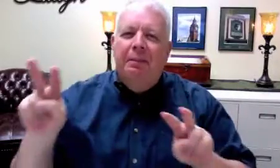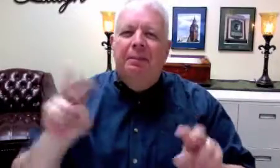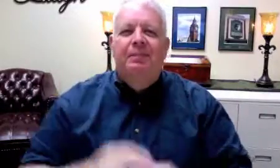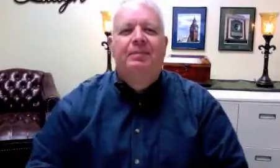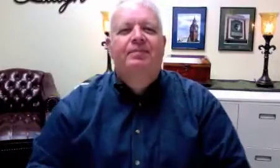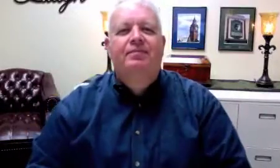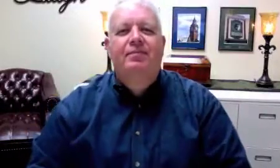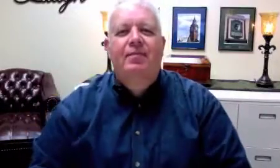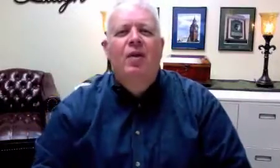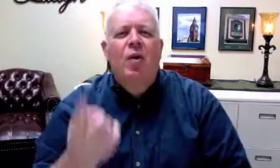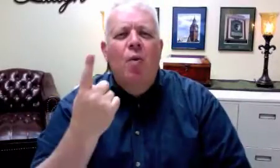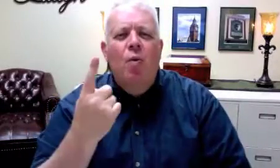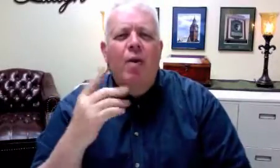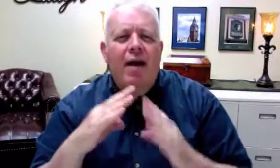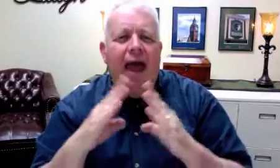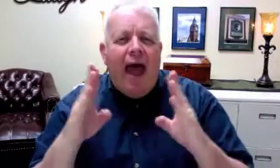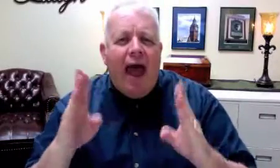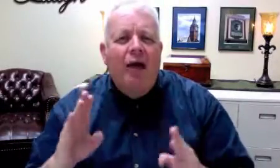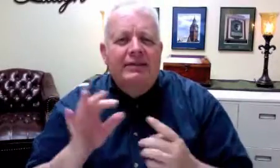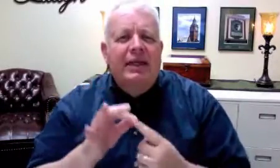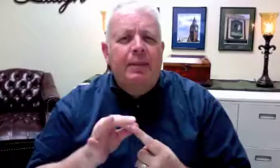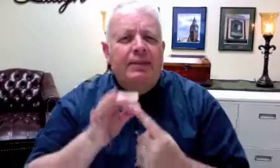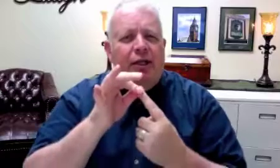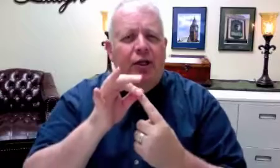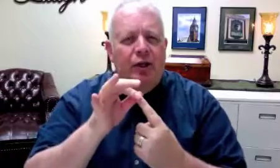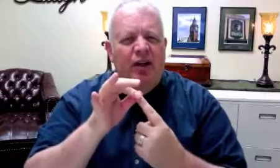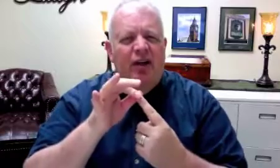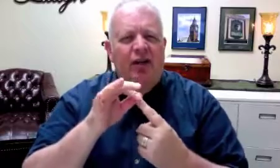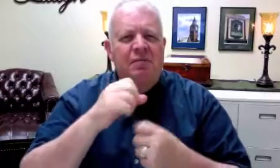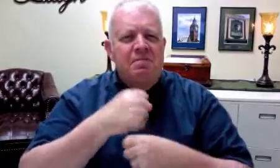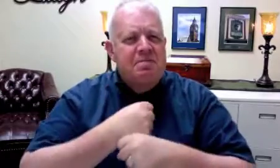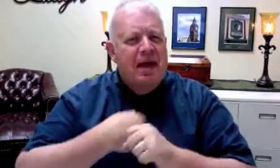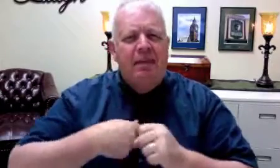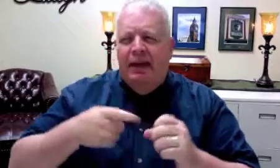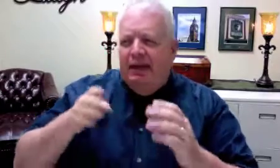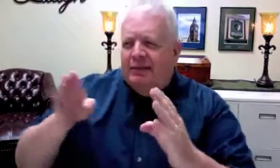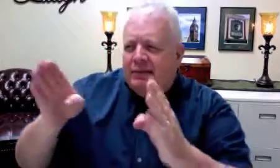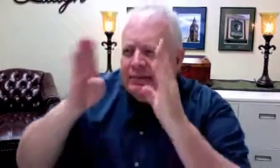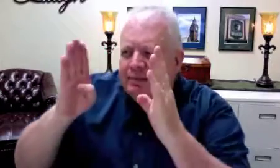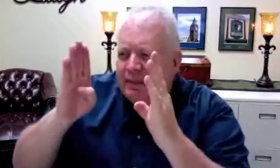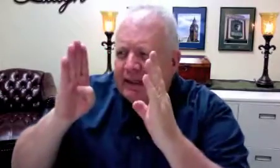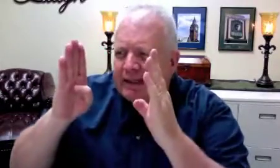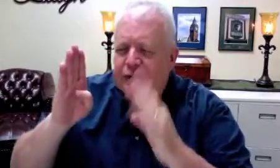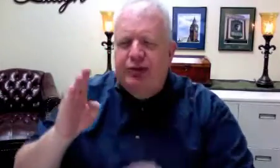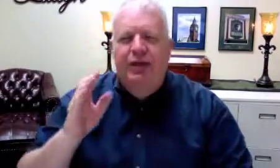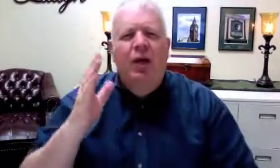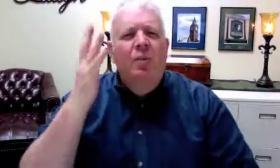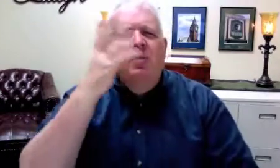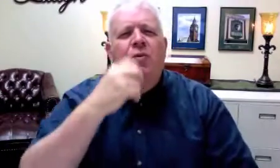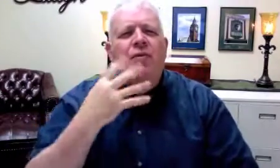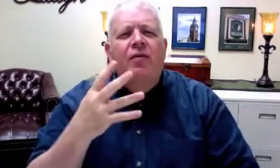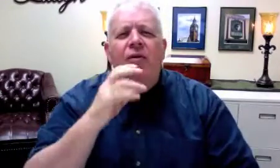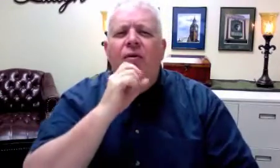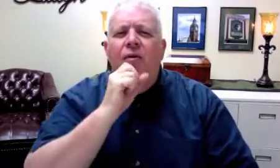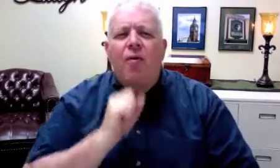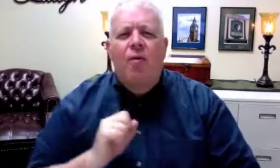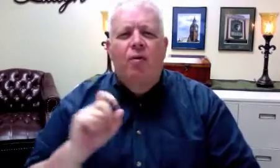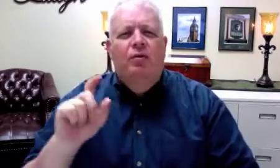One house in particular caught my attention. It was a beautiful old